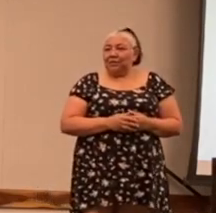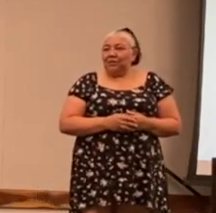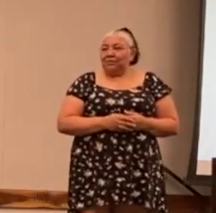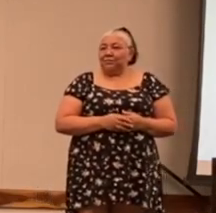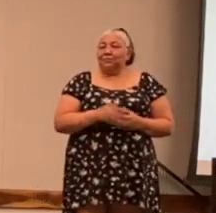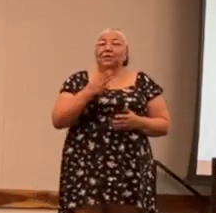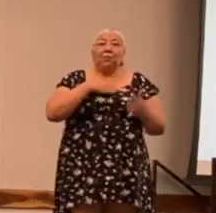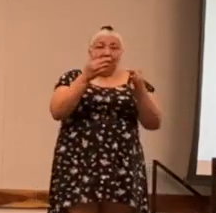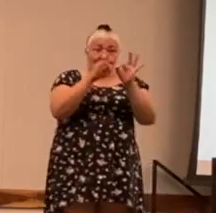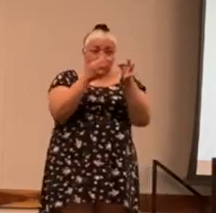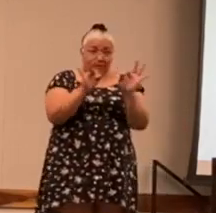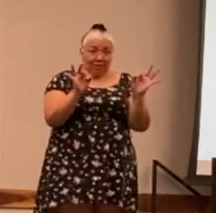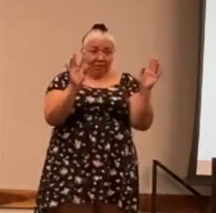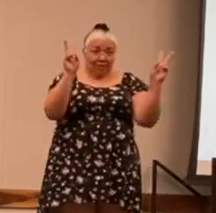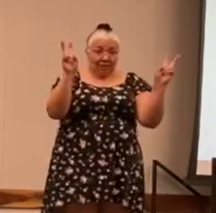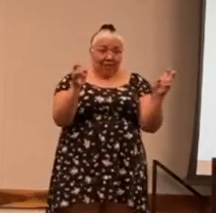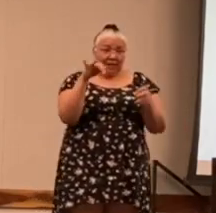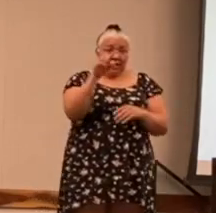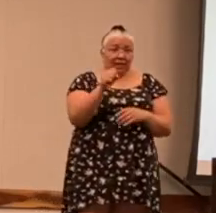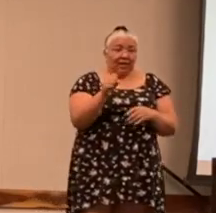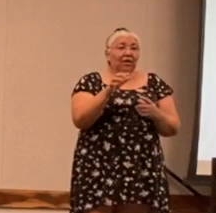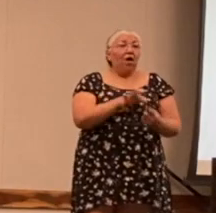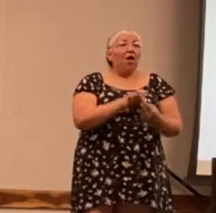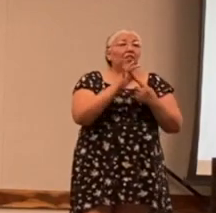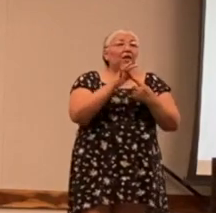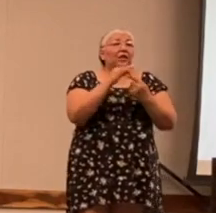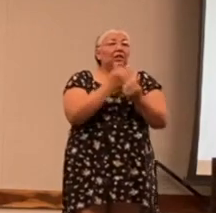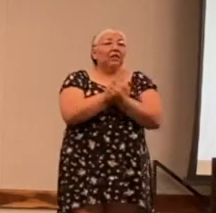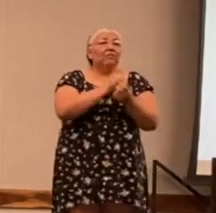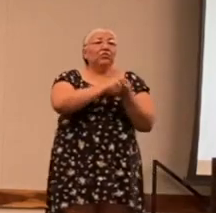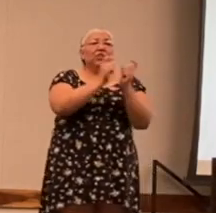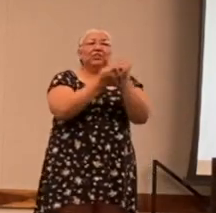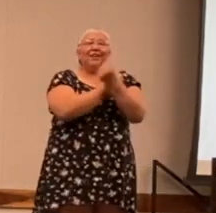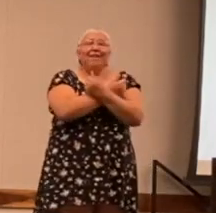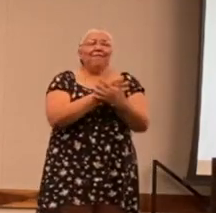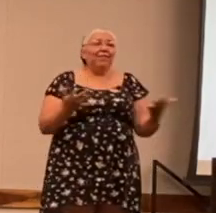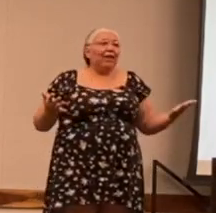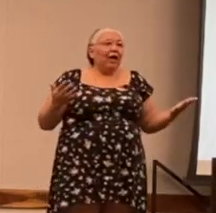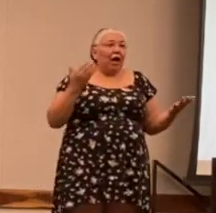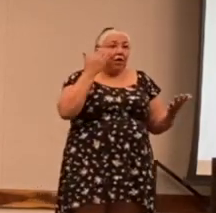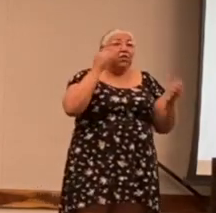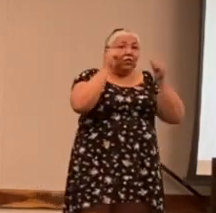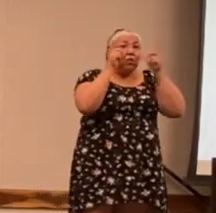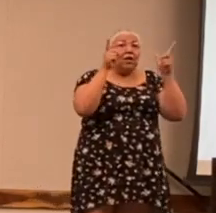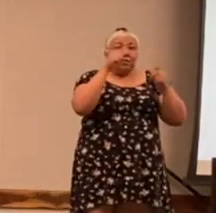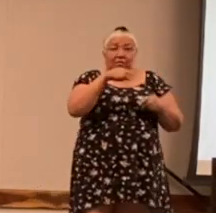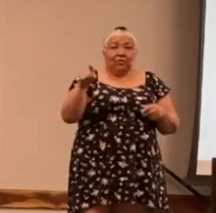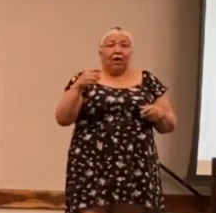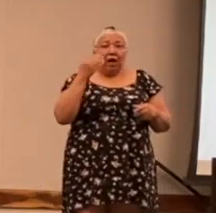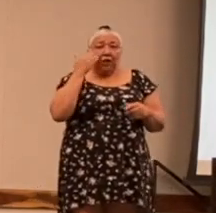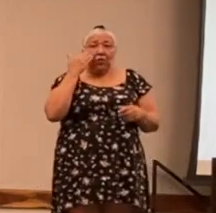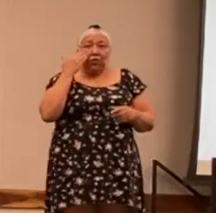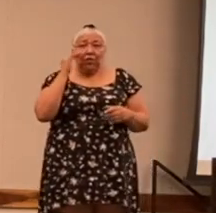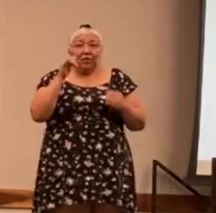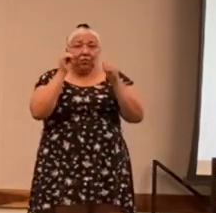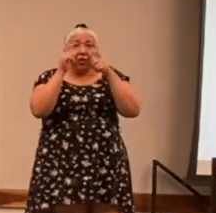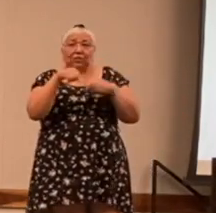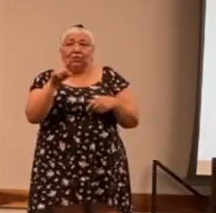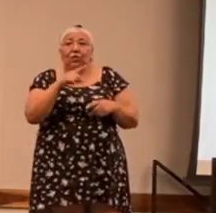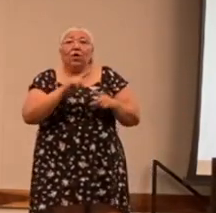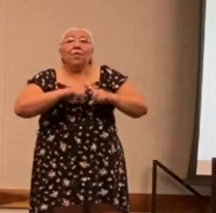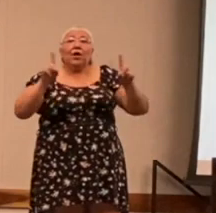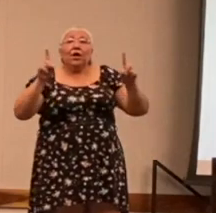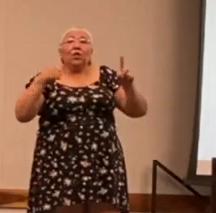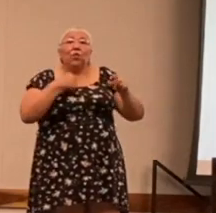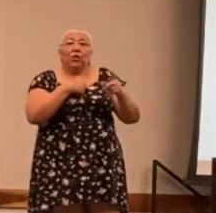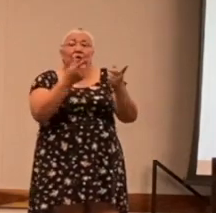My sermon title today is called Authentic Love Changes Everything. I know that surprises you. But